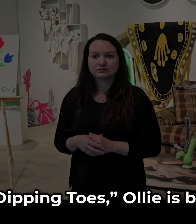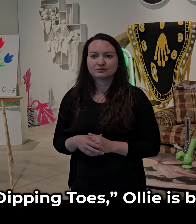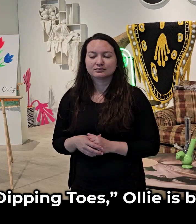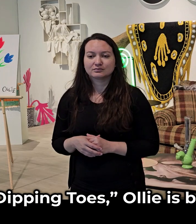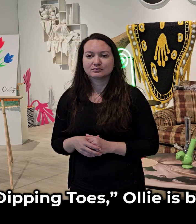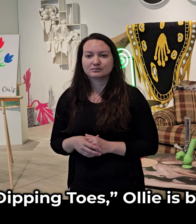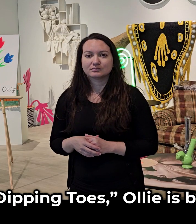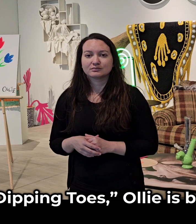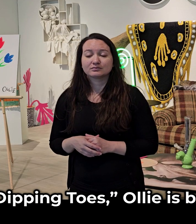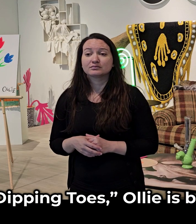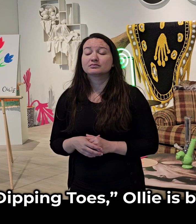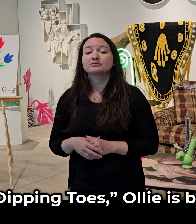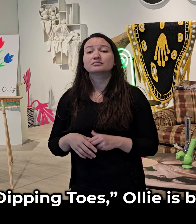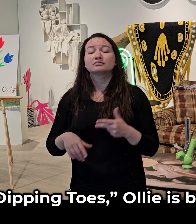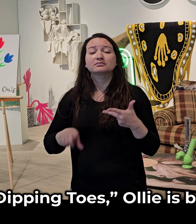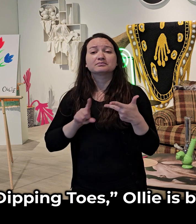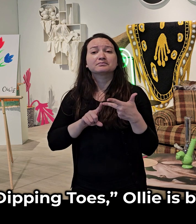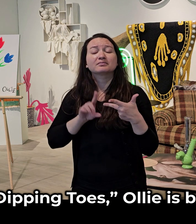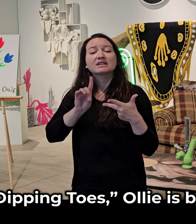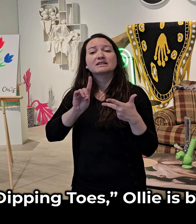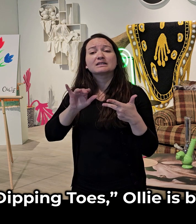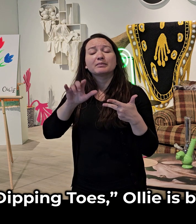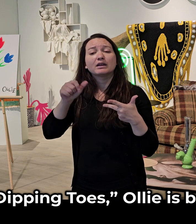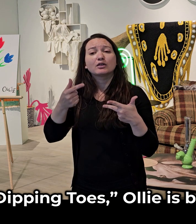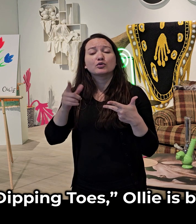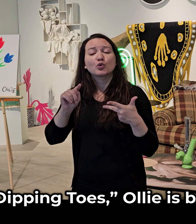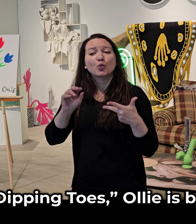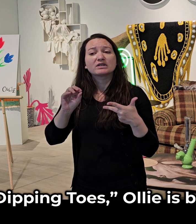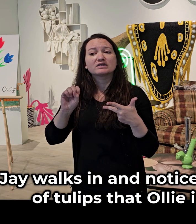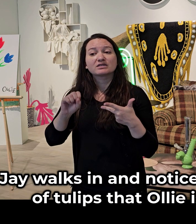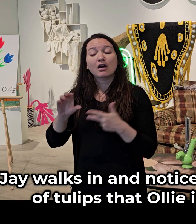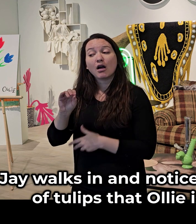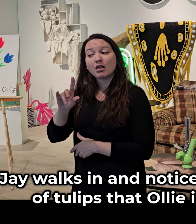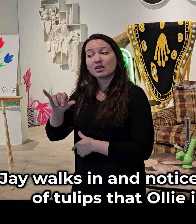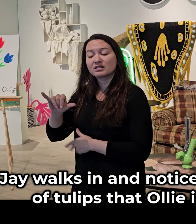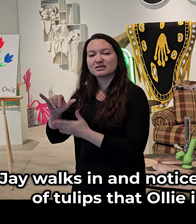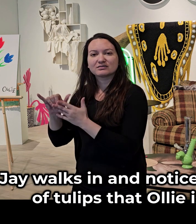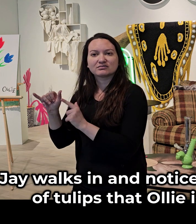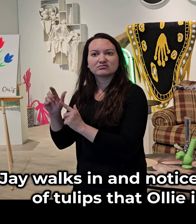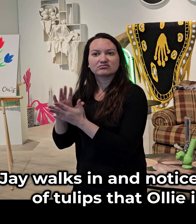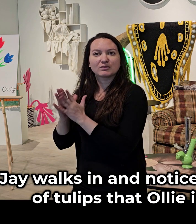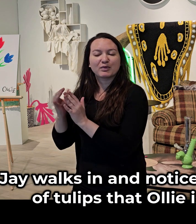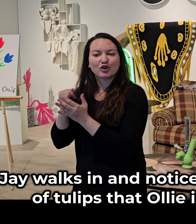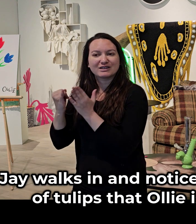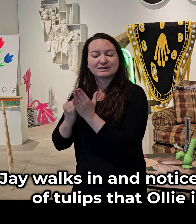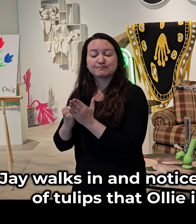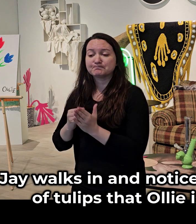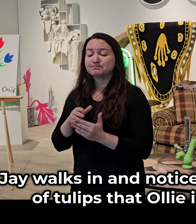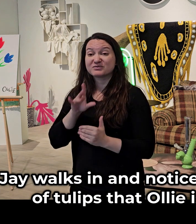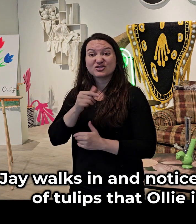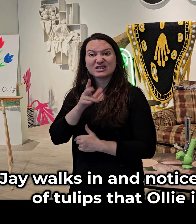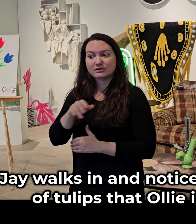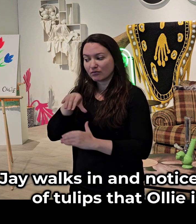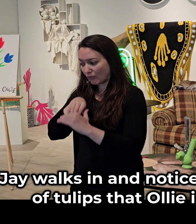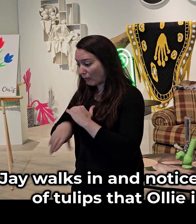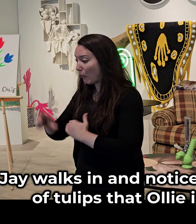In Dipping Toes, Ollie is becoming an artist. Jay walks in and notices the painting of tulips that Ollie is